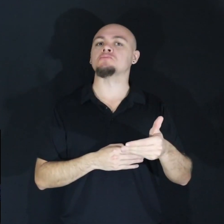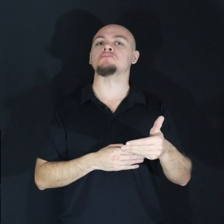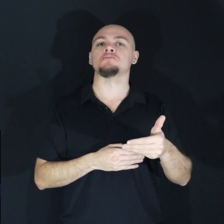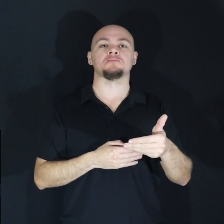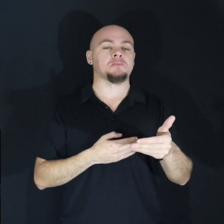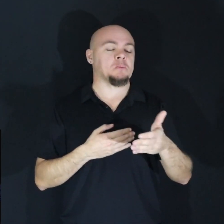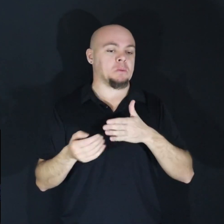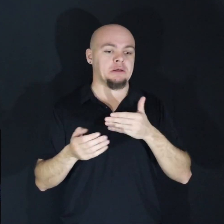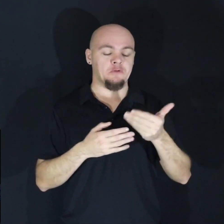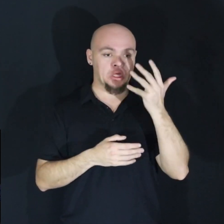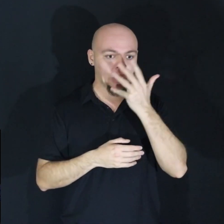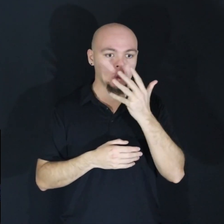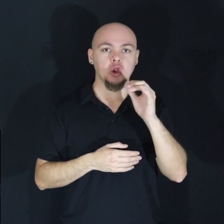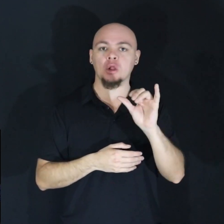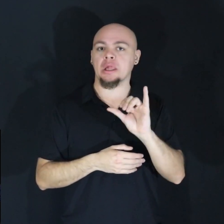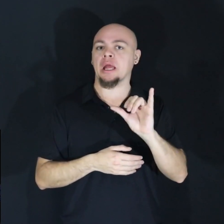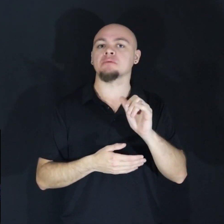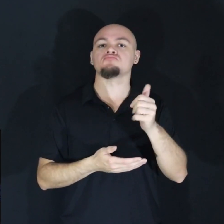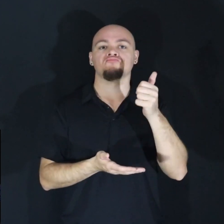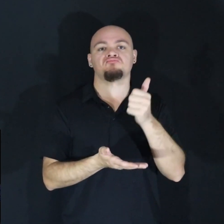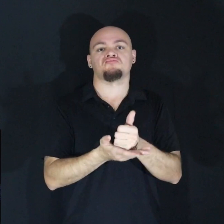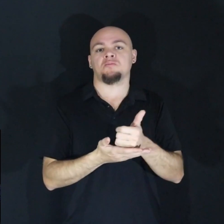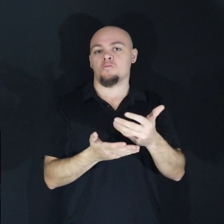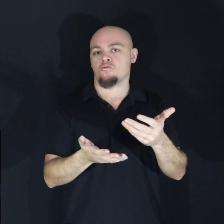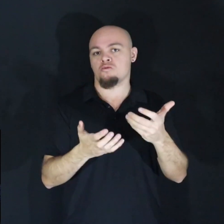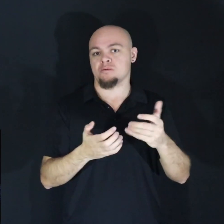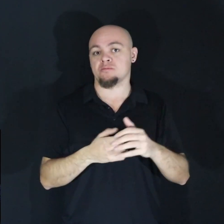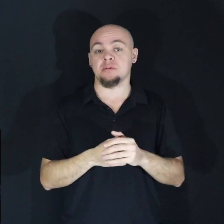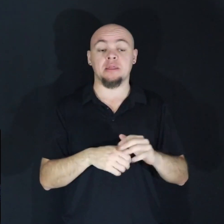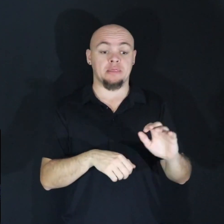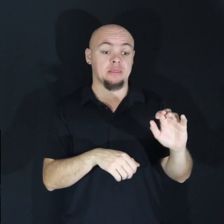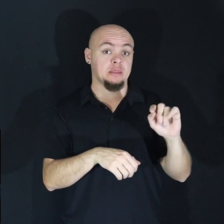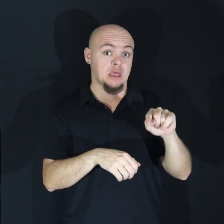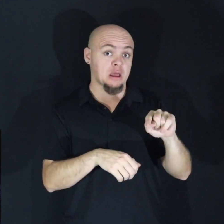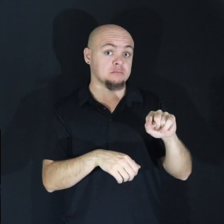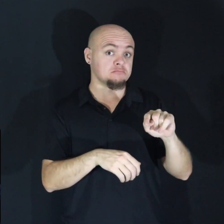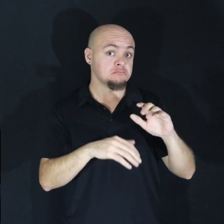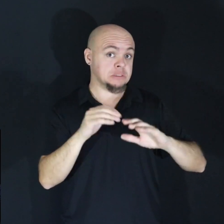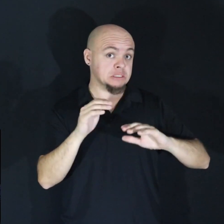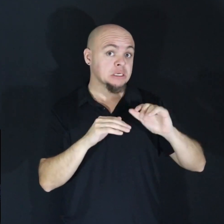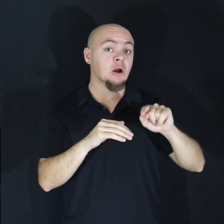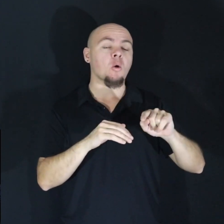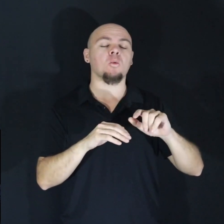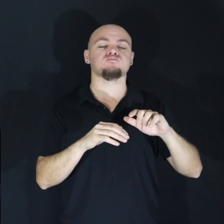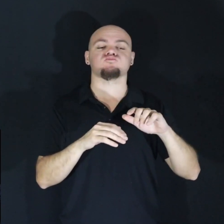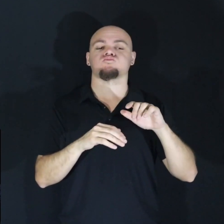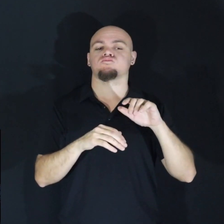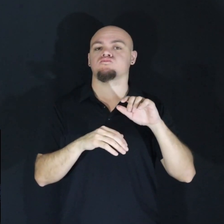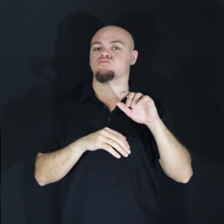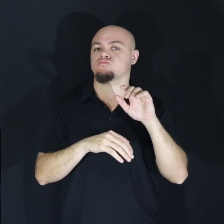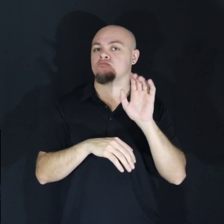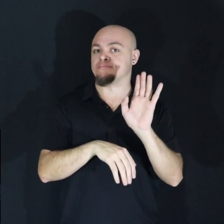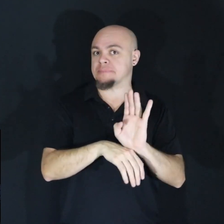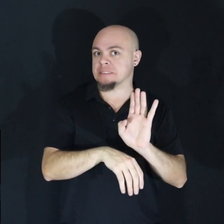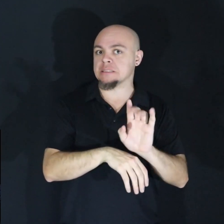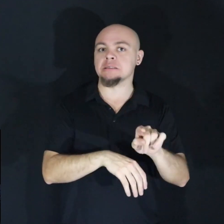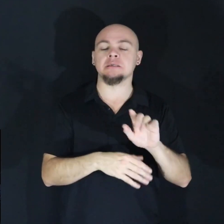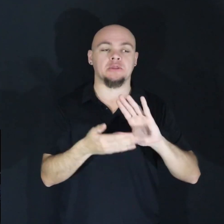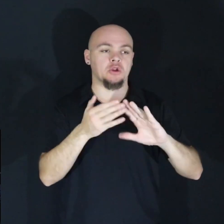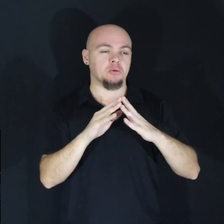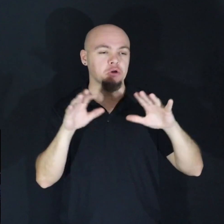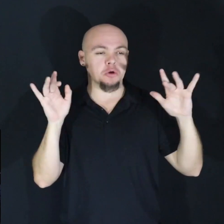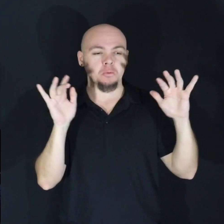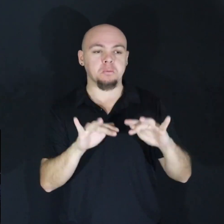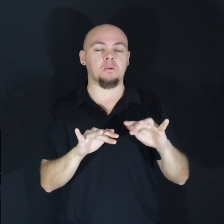like for them. The facility and its community have inspired me. They continue to show